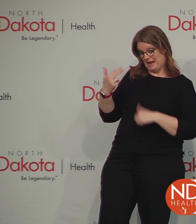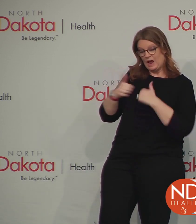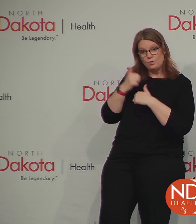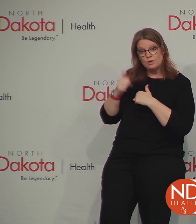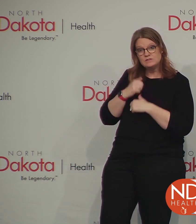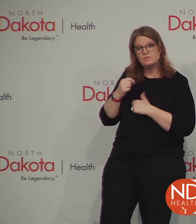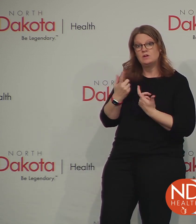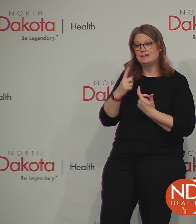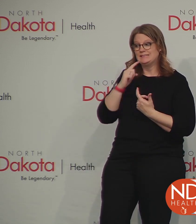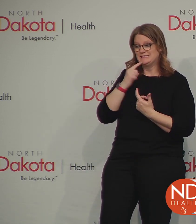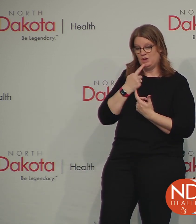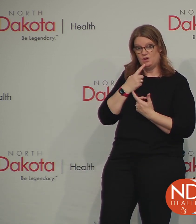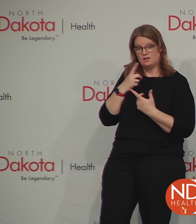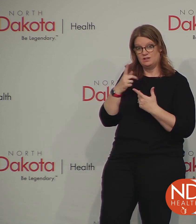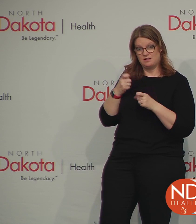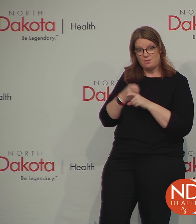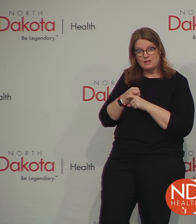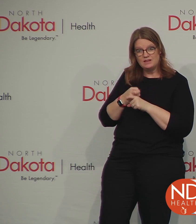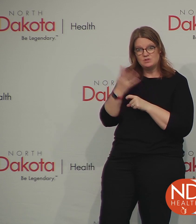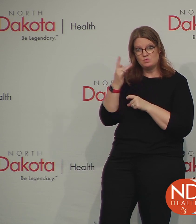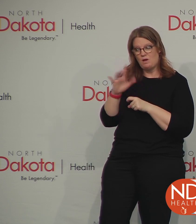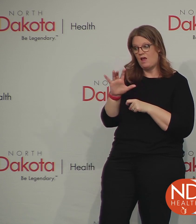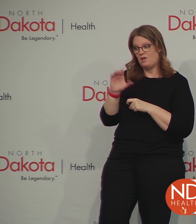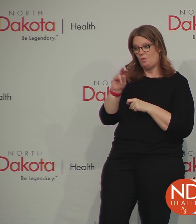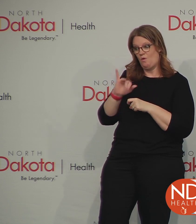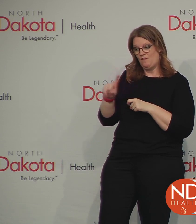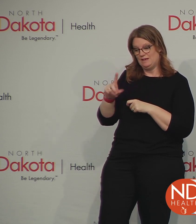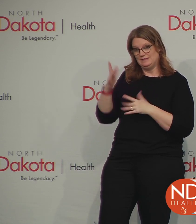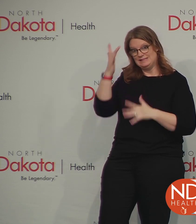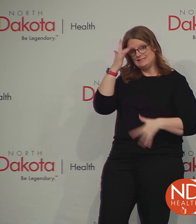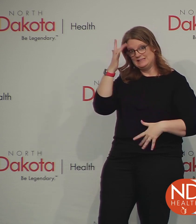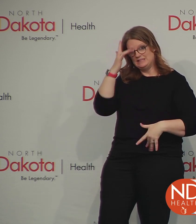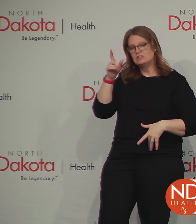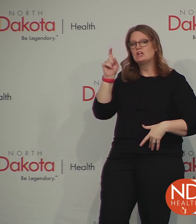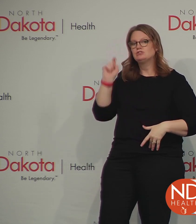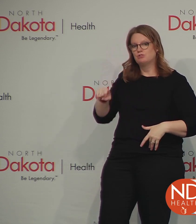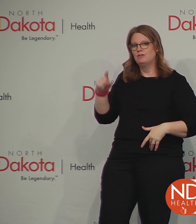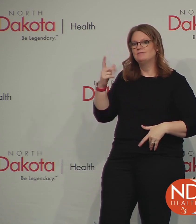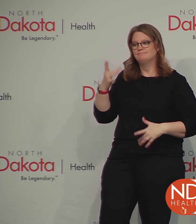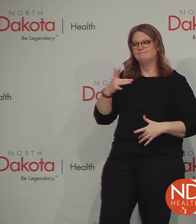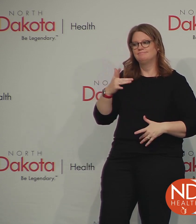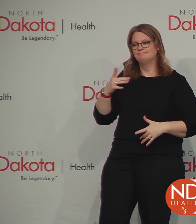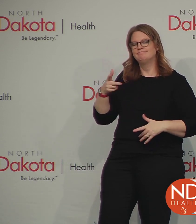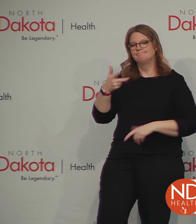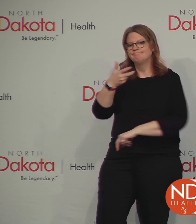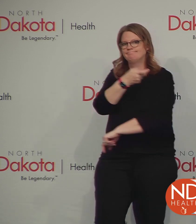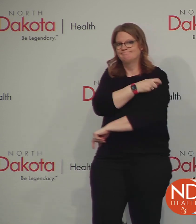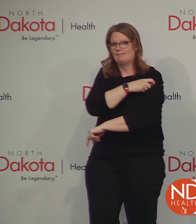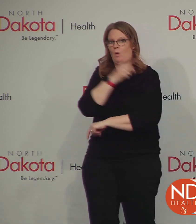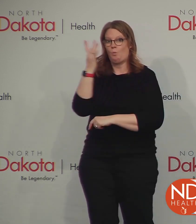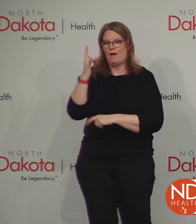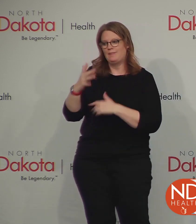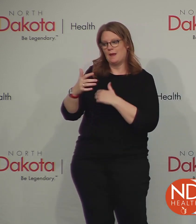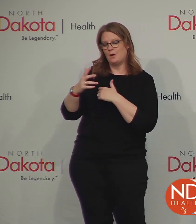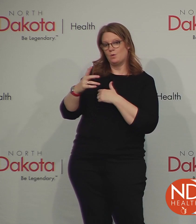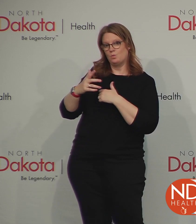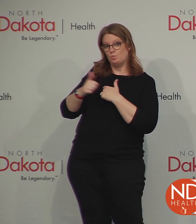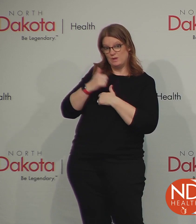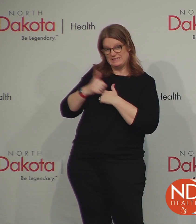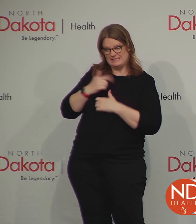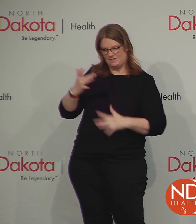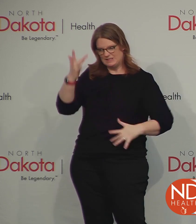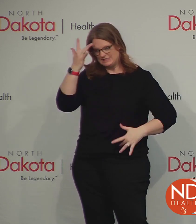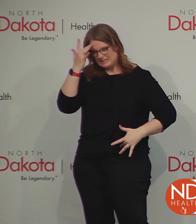serious complications due to COVID disease and should consider vaccination based on their risk of disease and weigh that risk